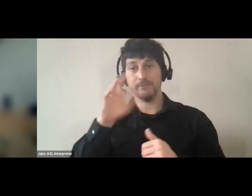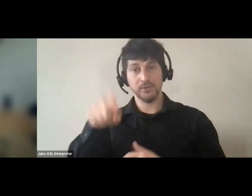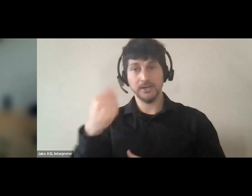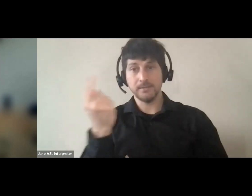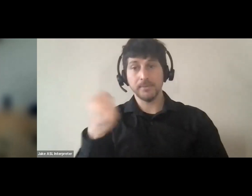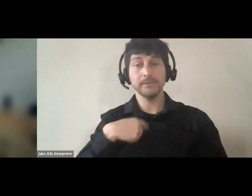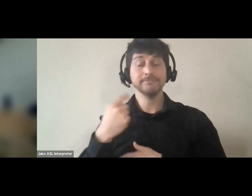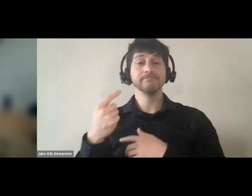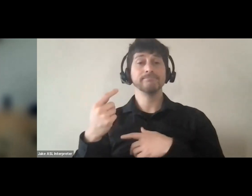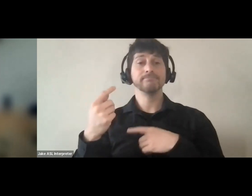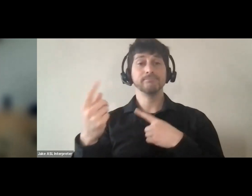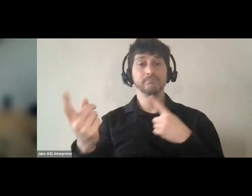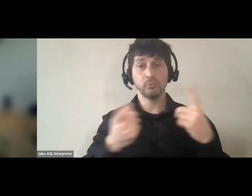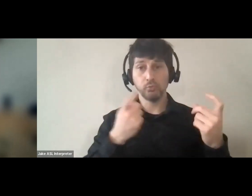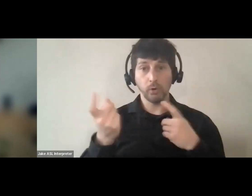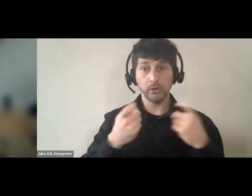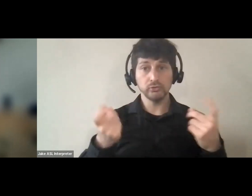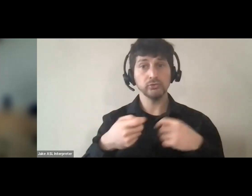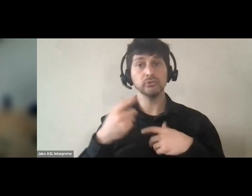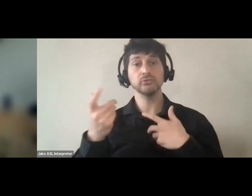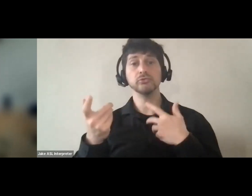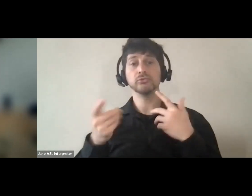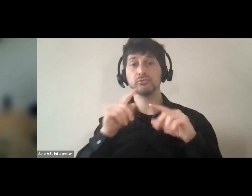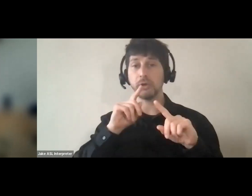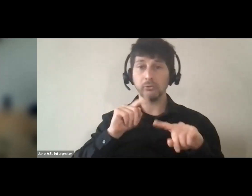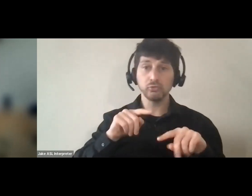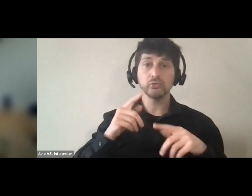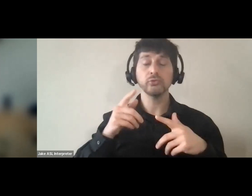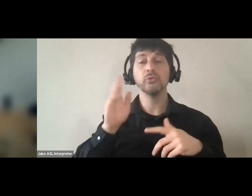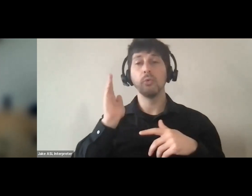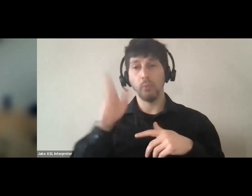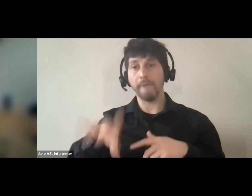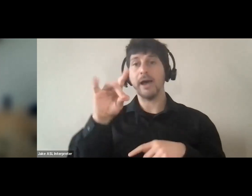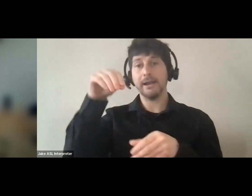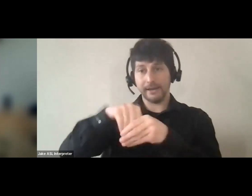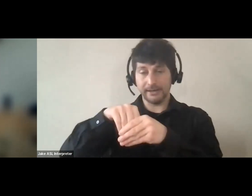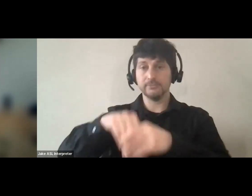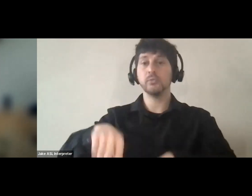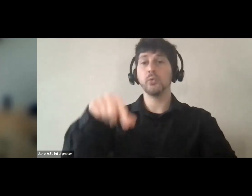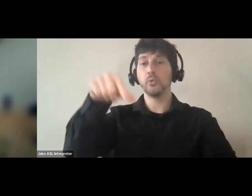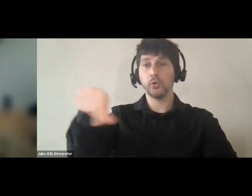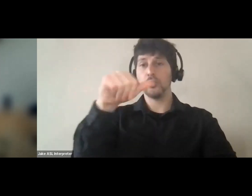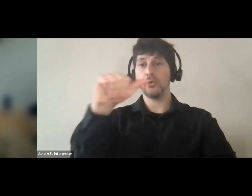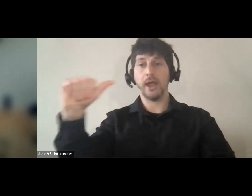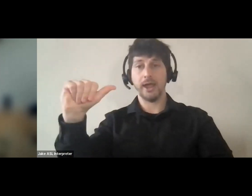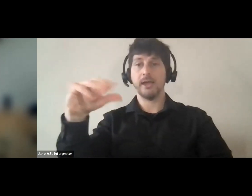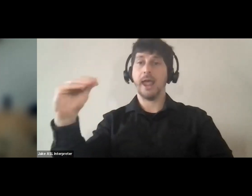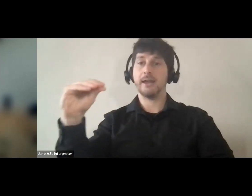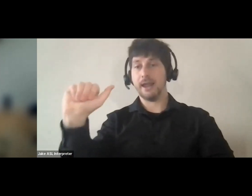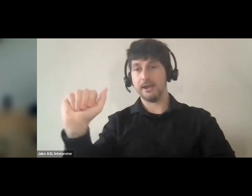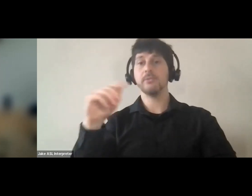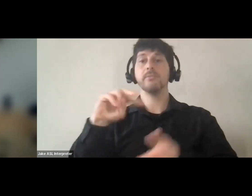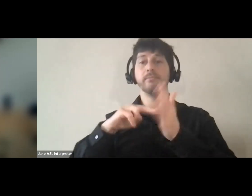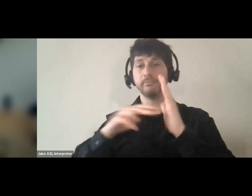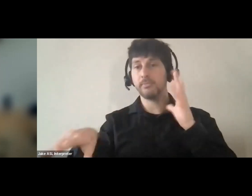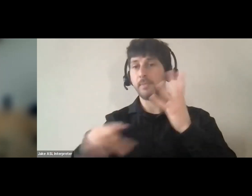any question answers that you need for today, that can be found in the Q&A box. So please feel free to drop in your